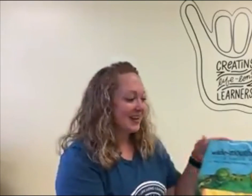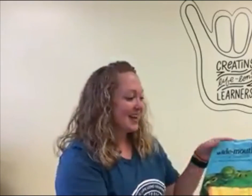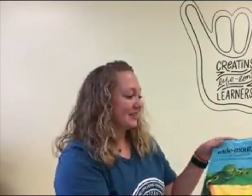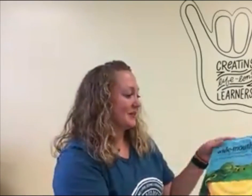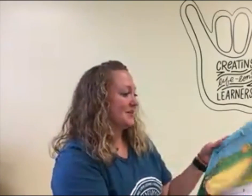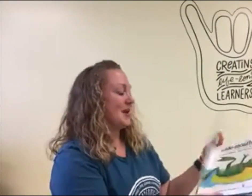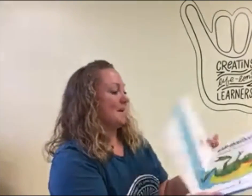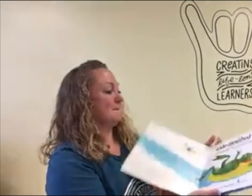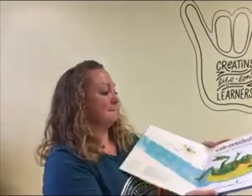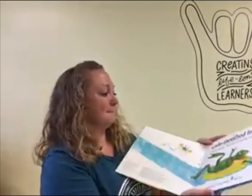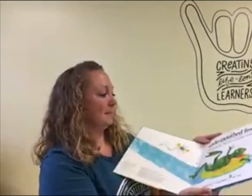go.